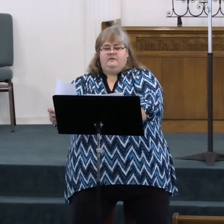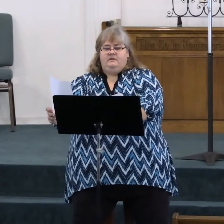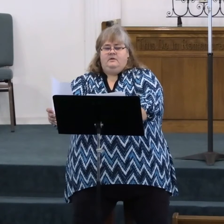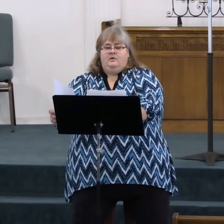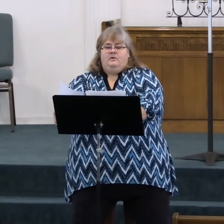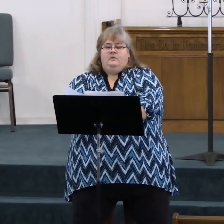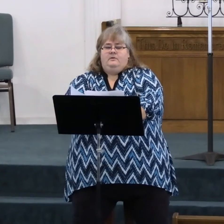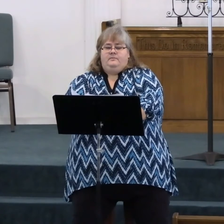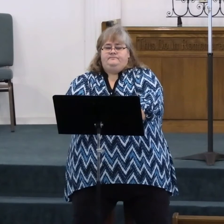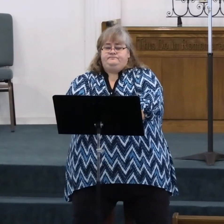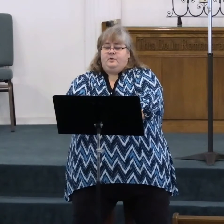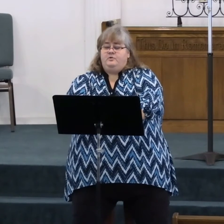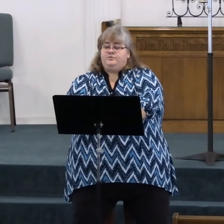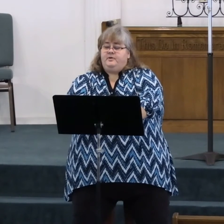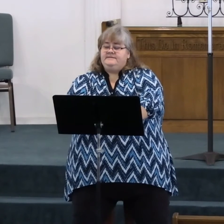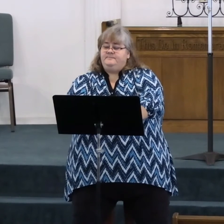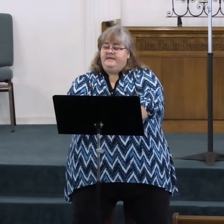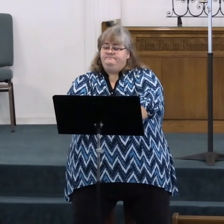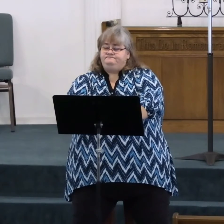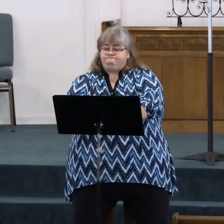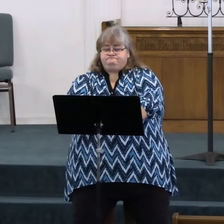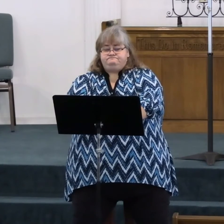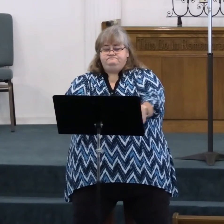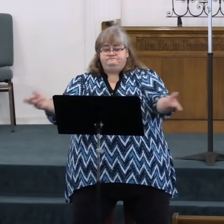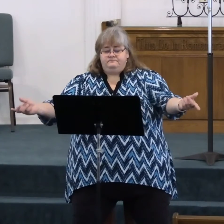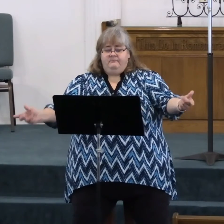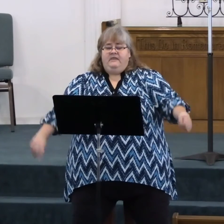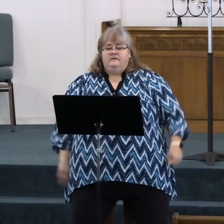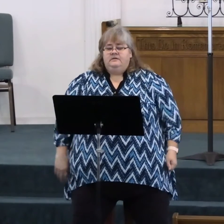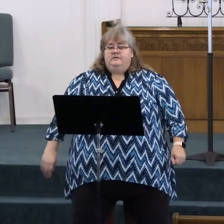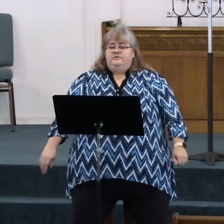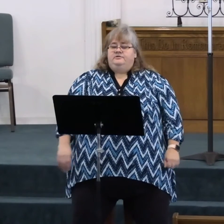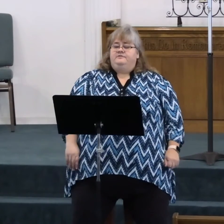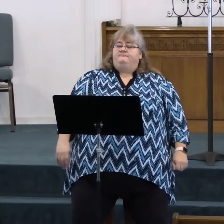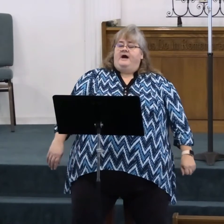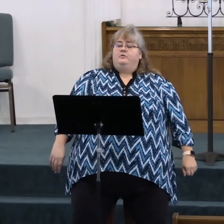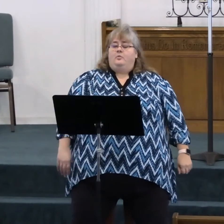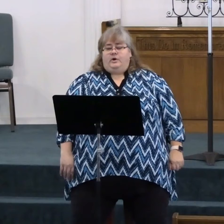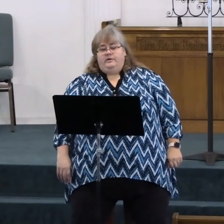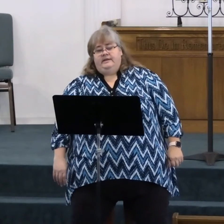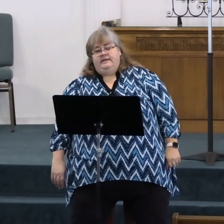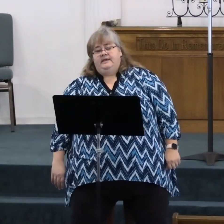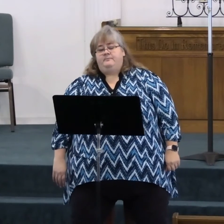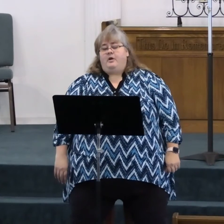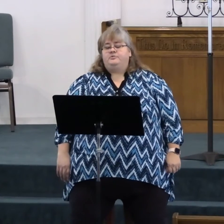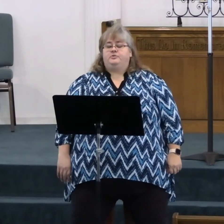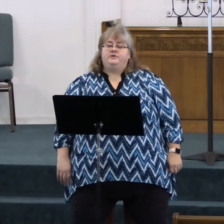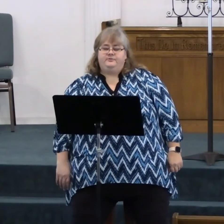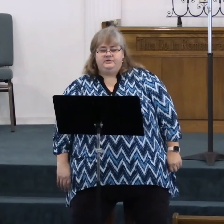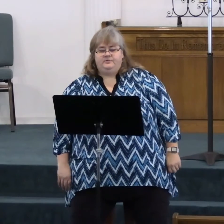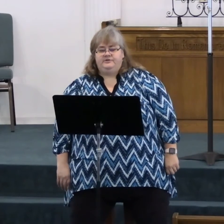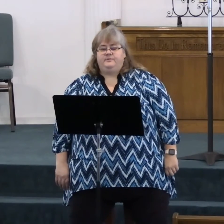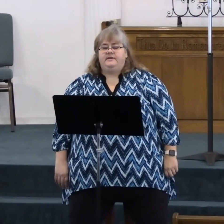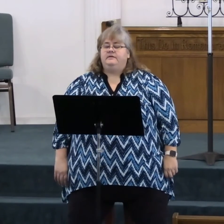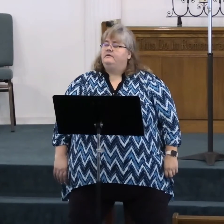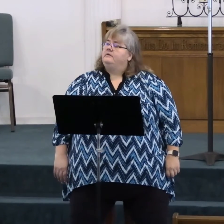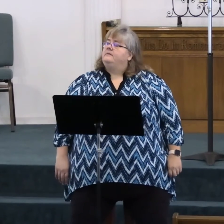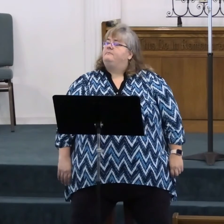influence. Which brings me to the final word in Proverbs 23:23,